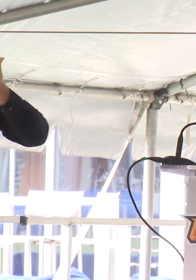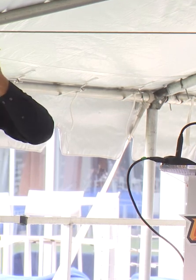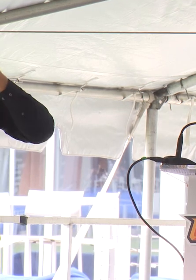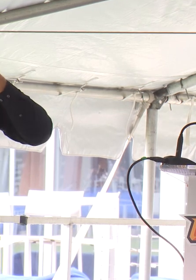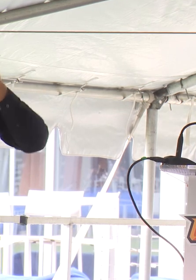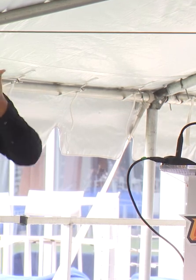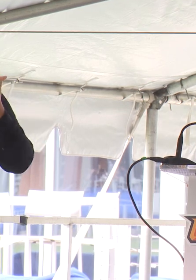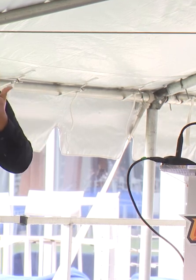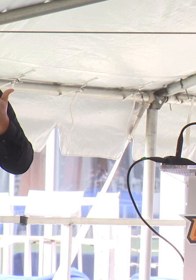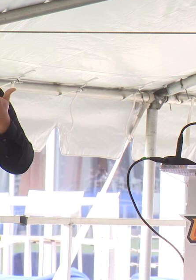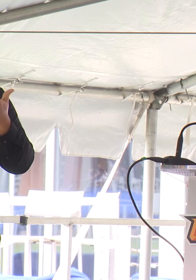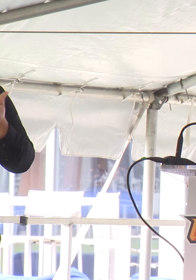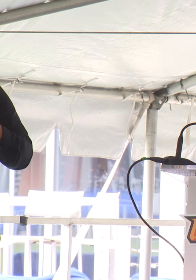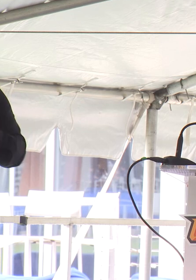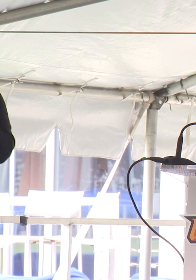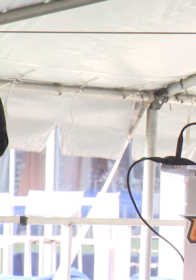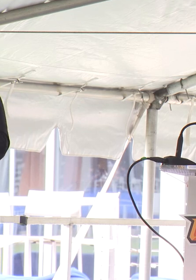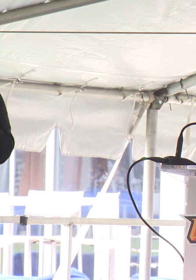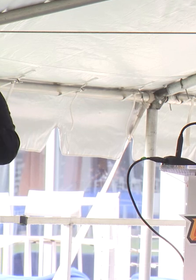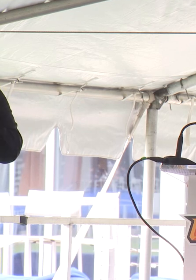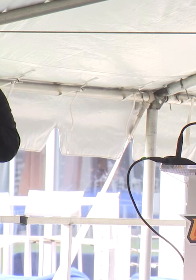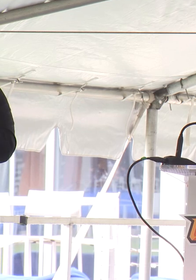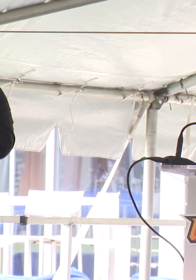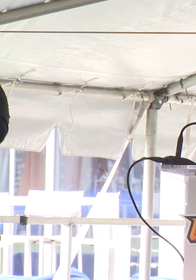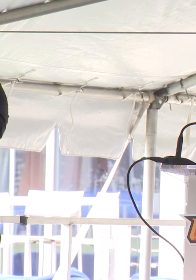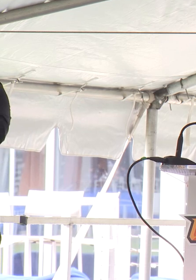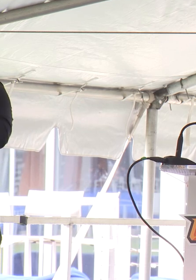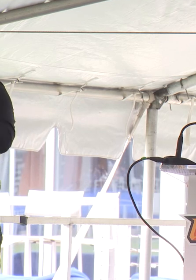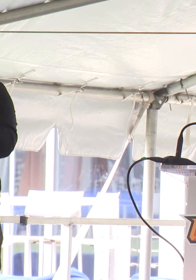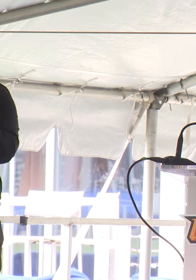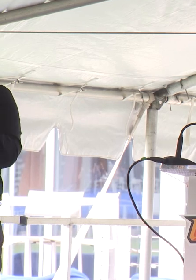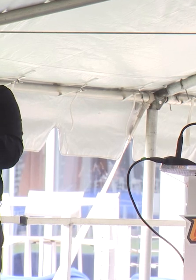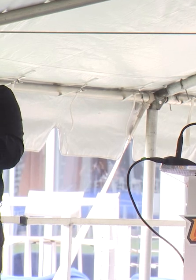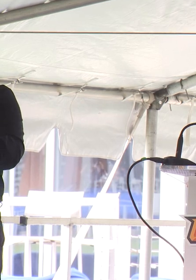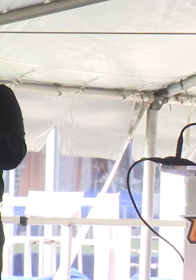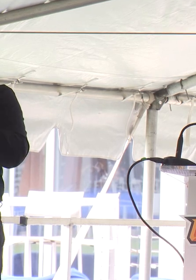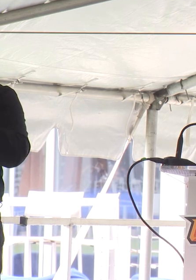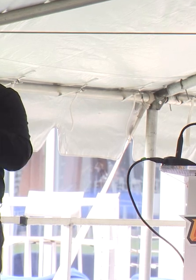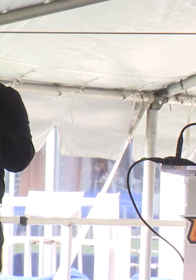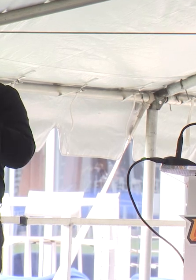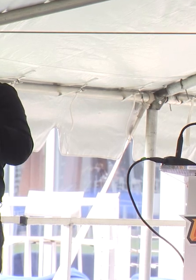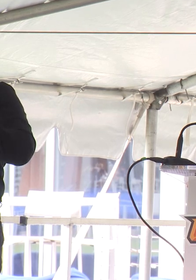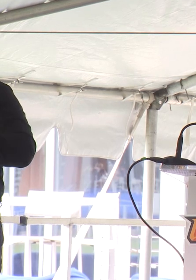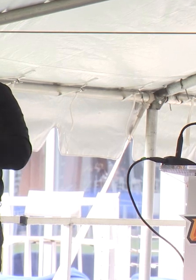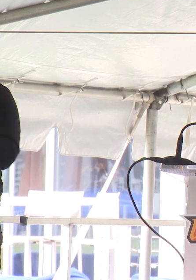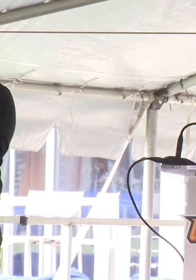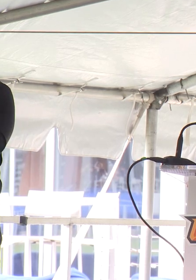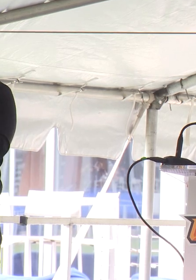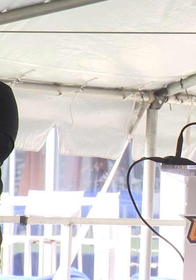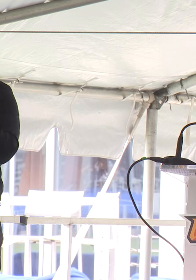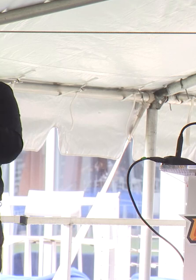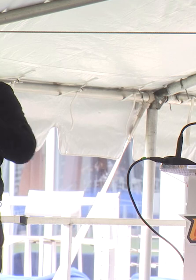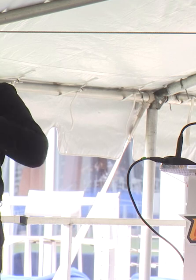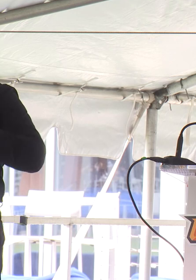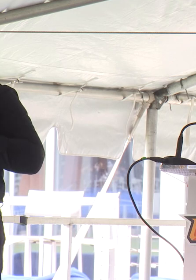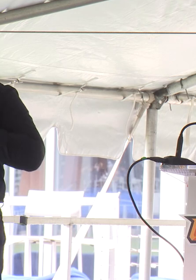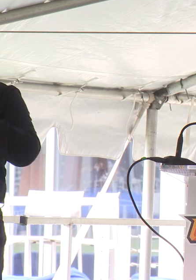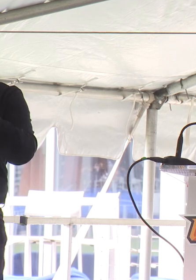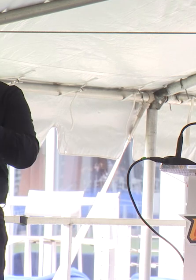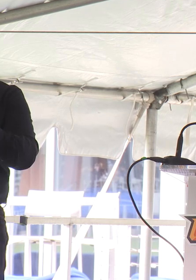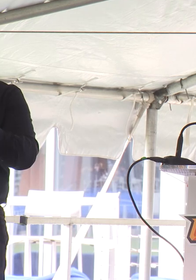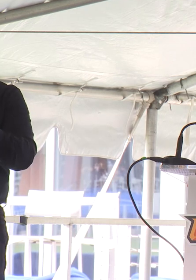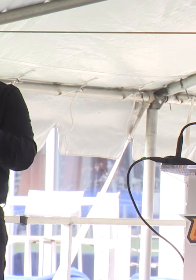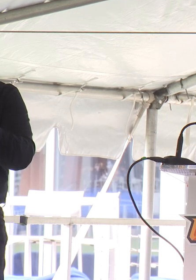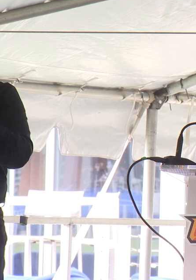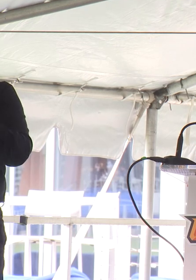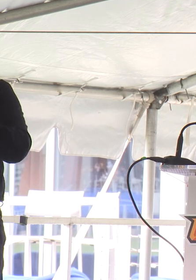gratitude. Your belief in our mission, your unwavering support, and your incredible generosity has not only made